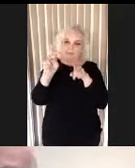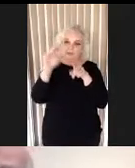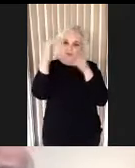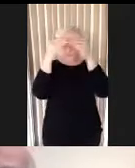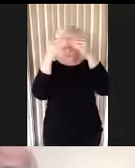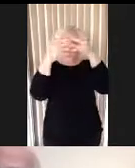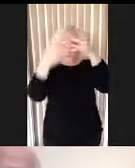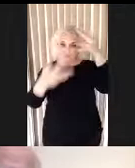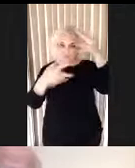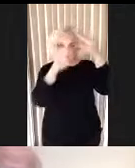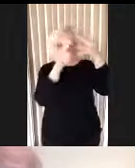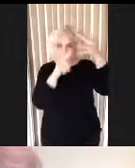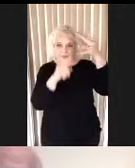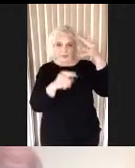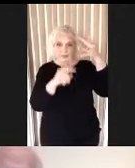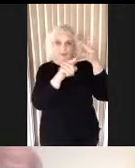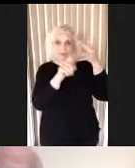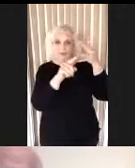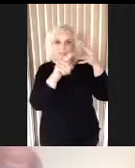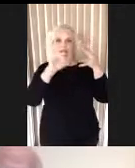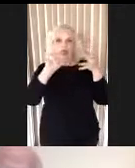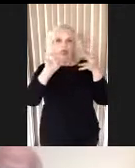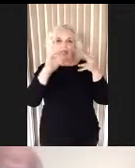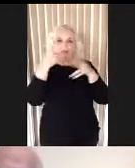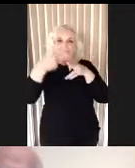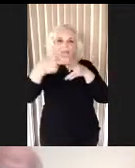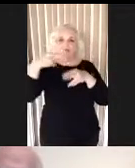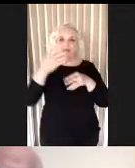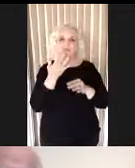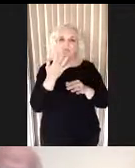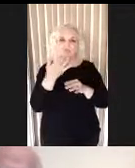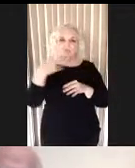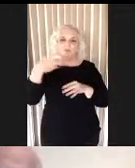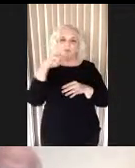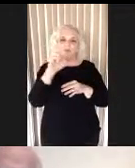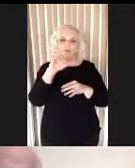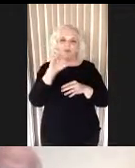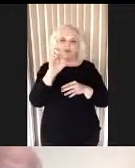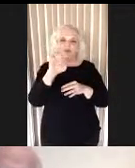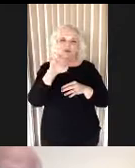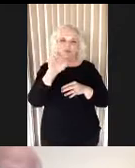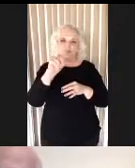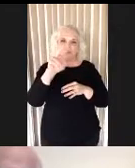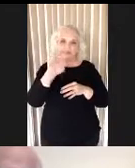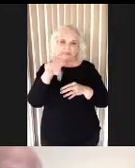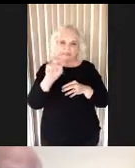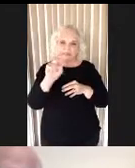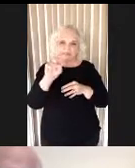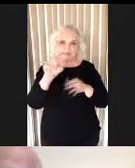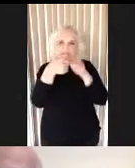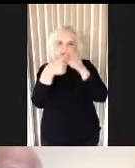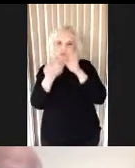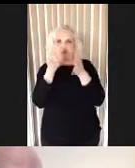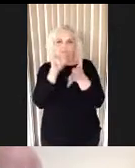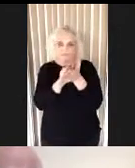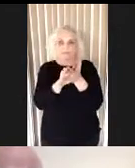there's an item called preferences. And in Zoom preferences, under the video section,